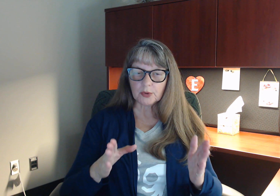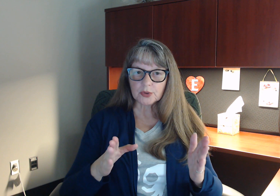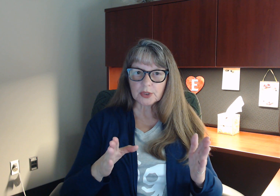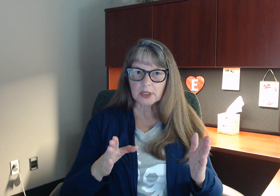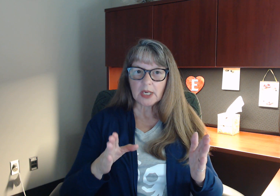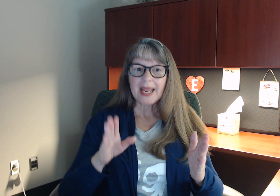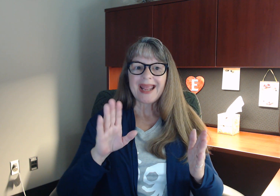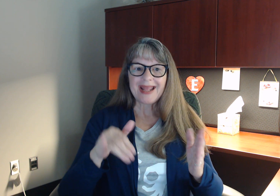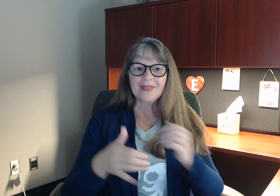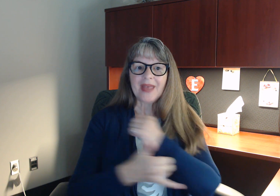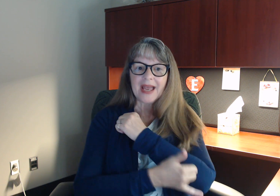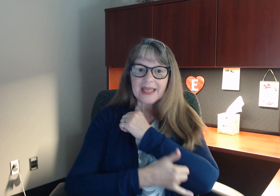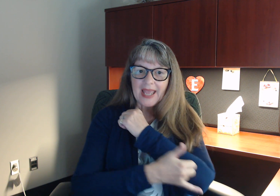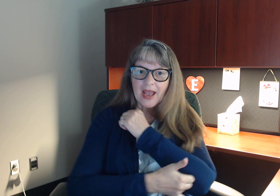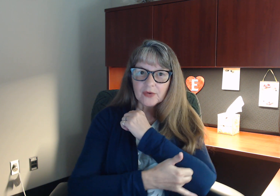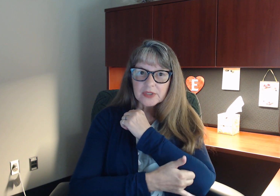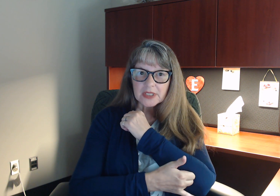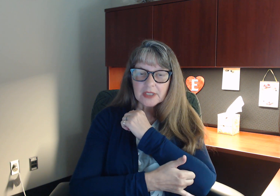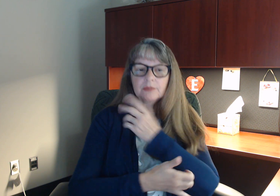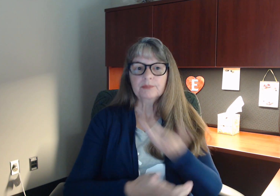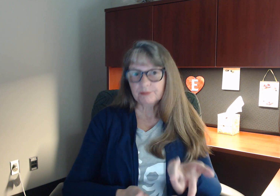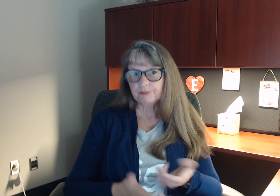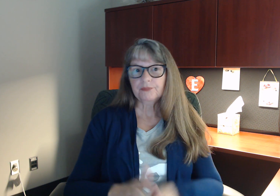congressperson in that county.